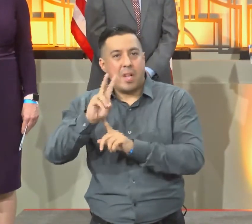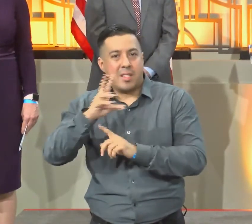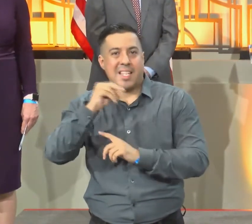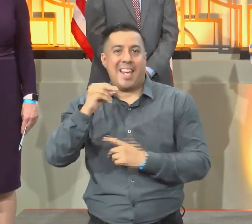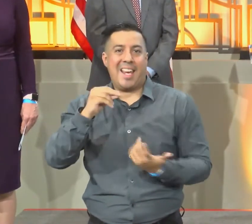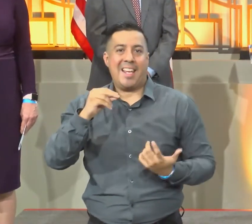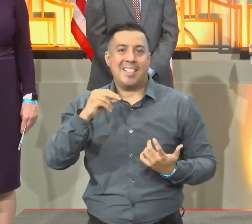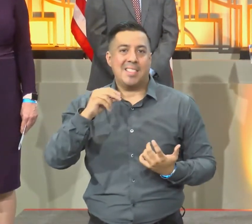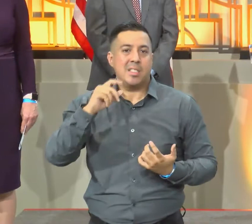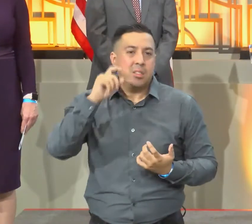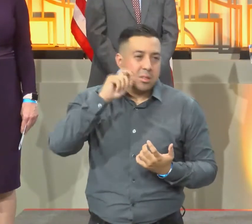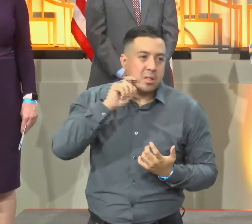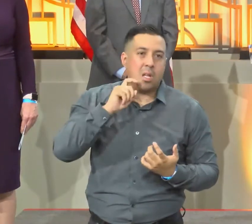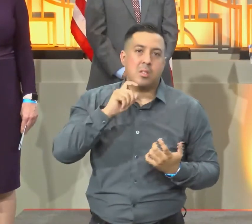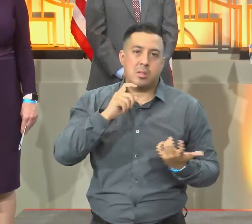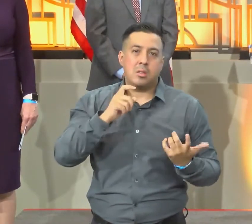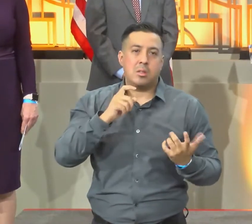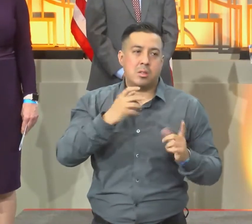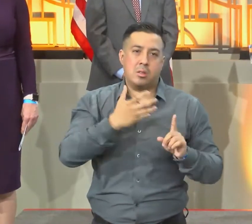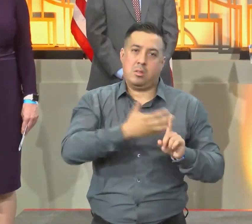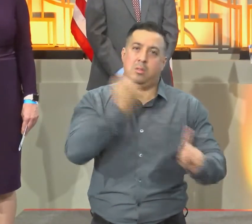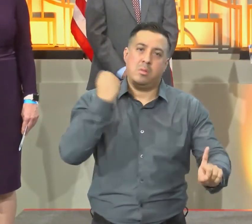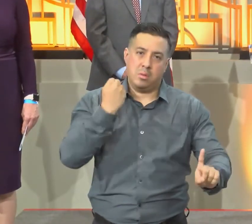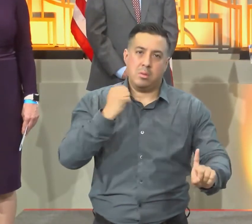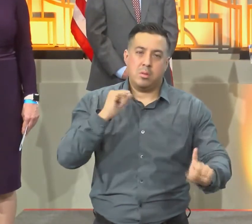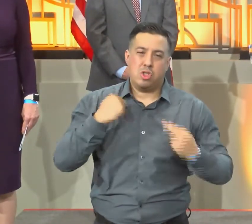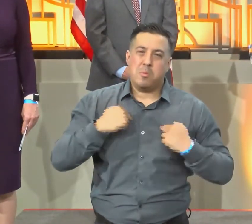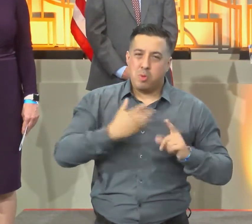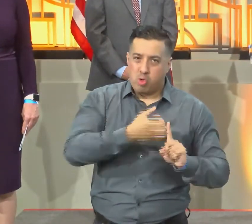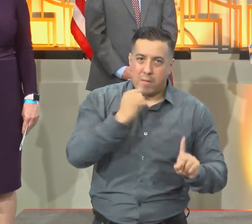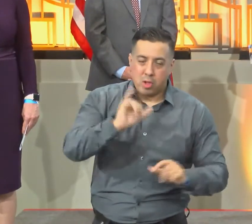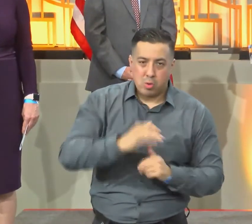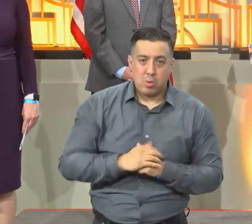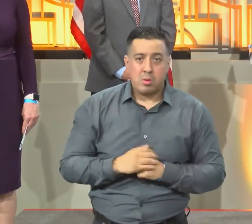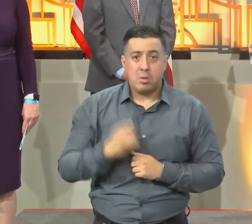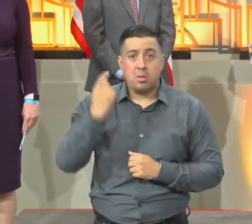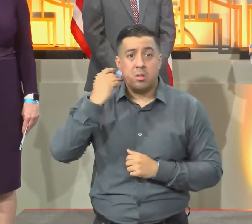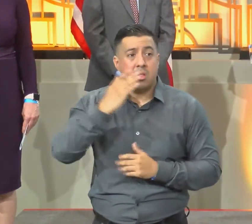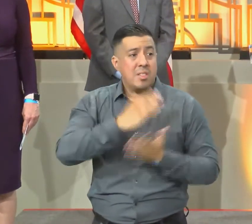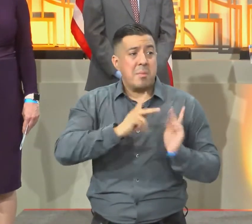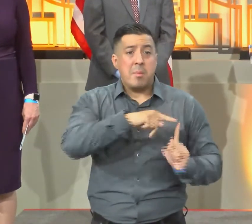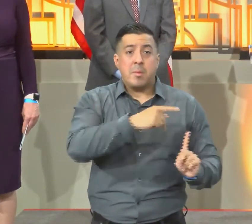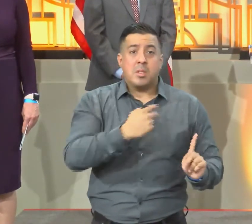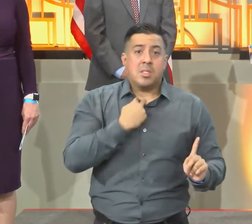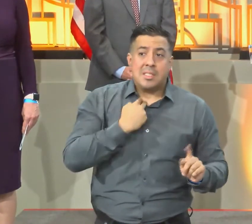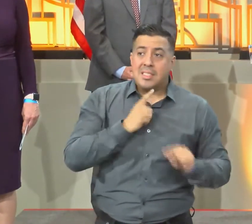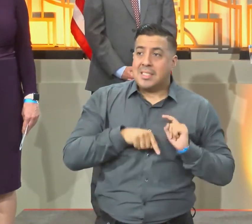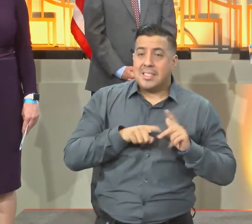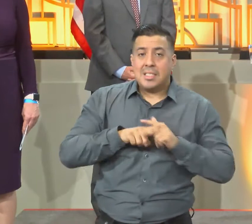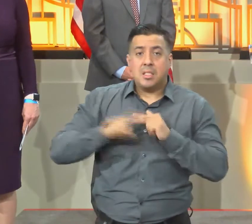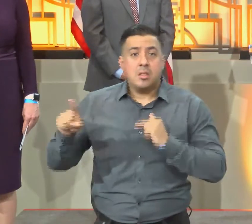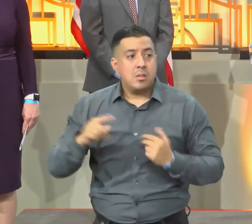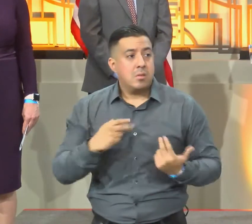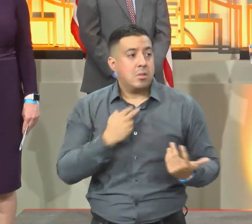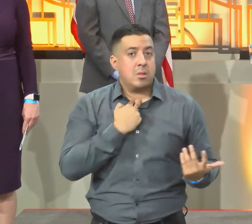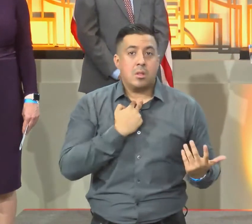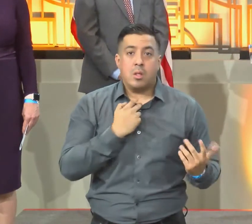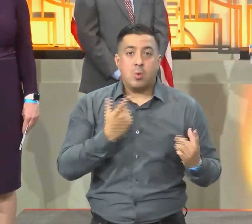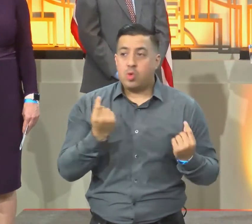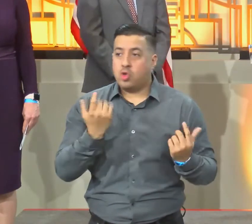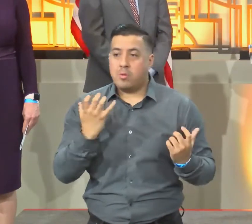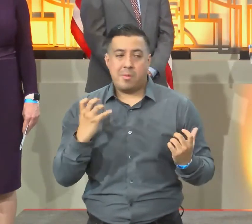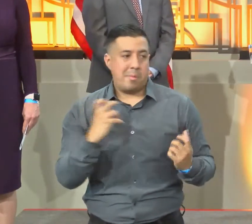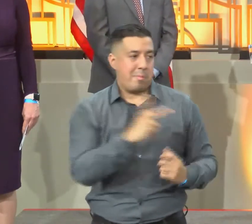survivors. Without this critical support, oftentimes survivors find it hard to leave and often return to their